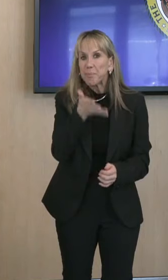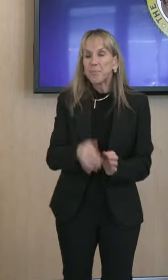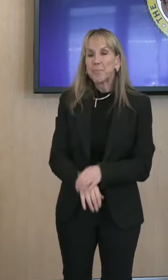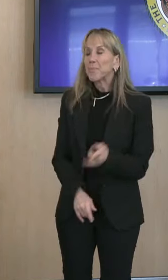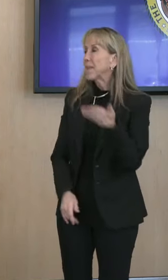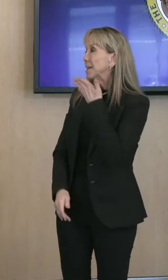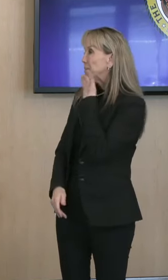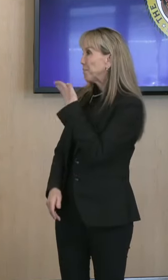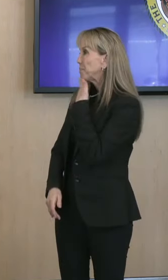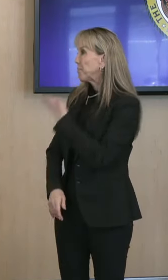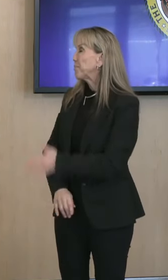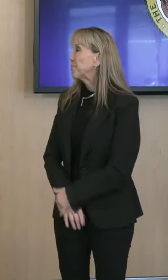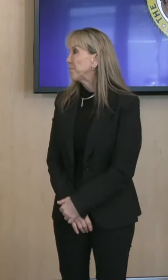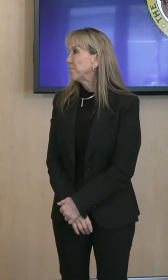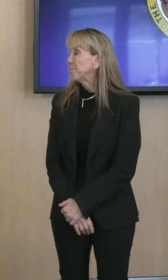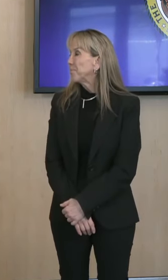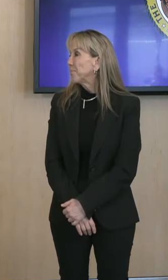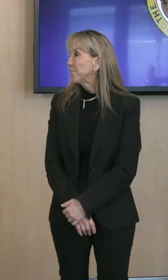you. Thank you.